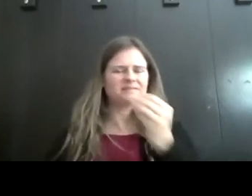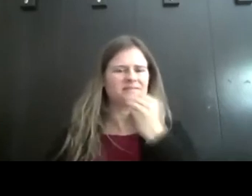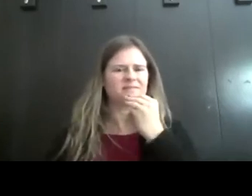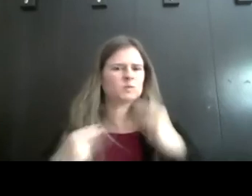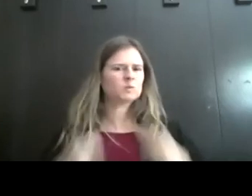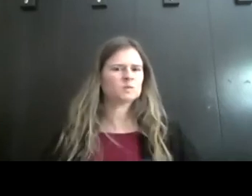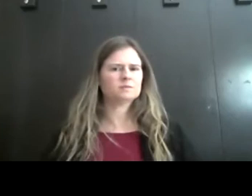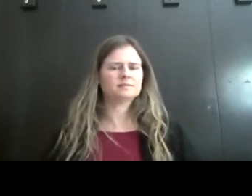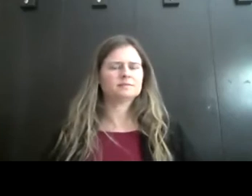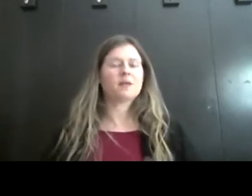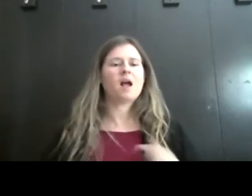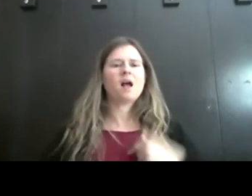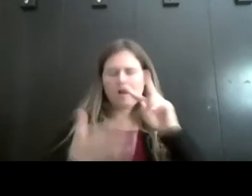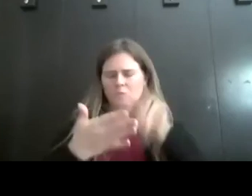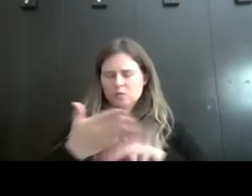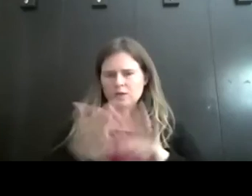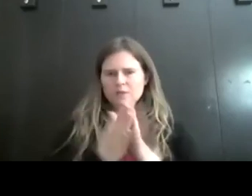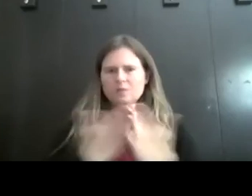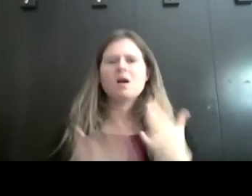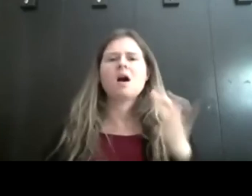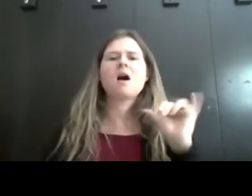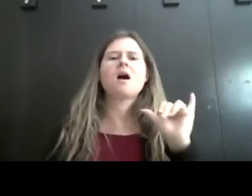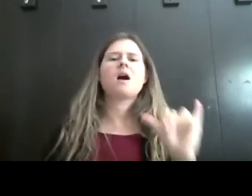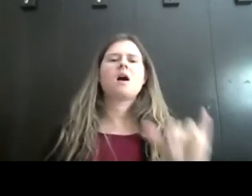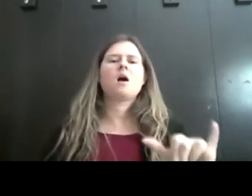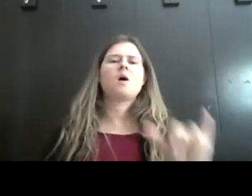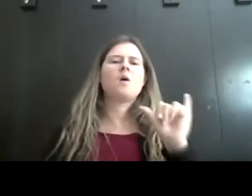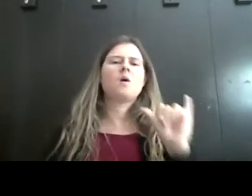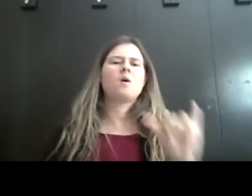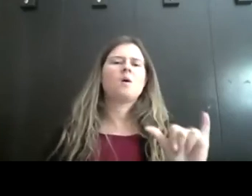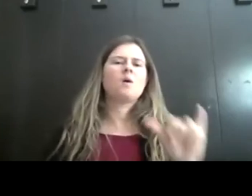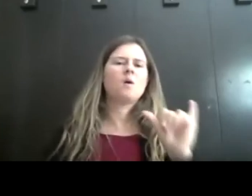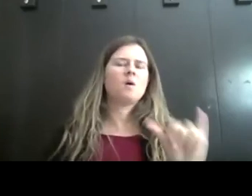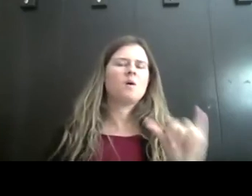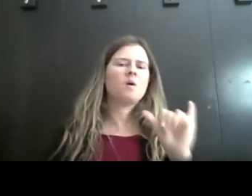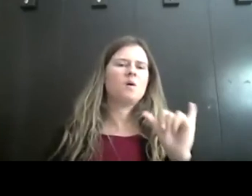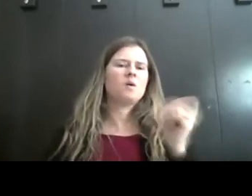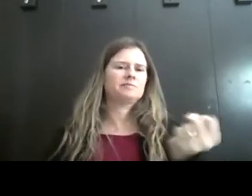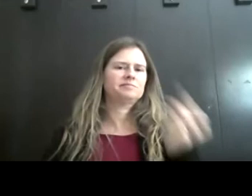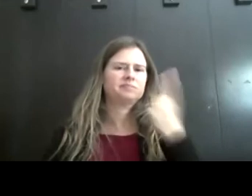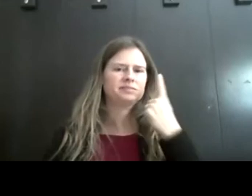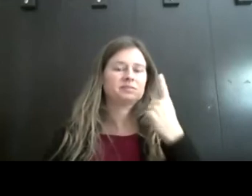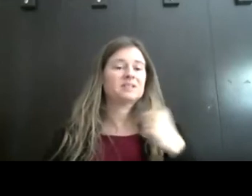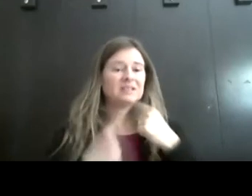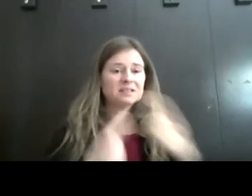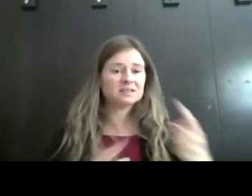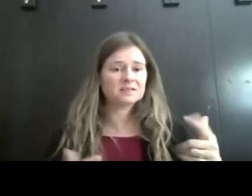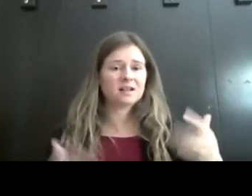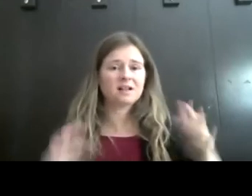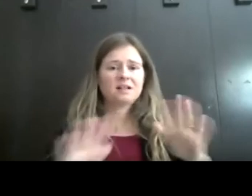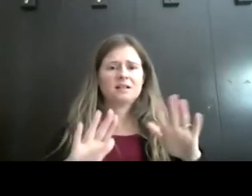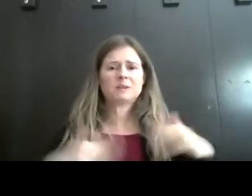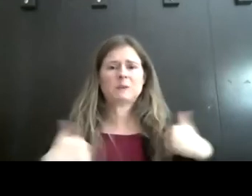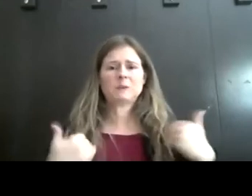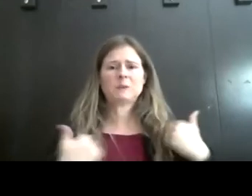read that in Dr. Madley's book, I tell that story to young people all the time, that when a label is put on